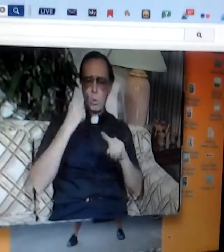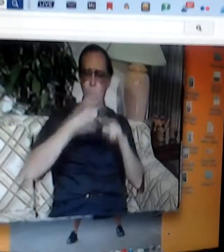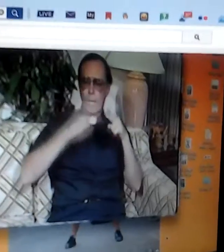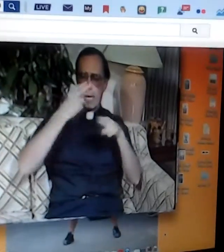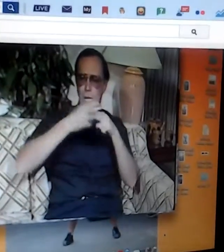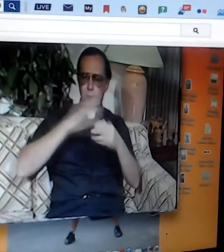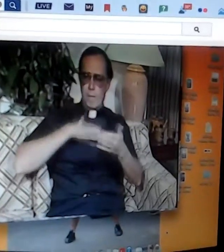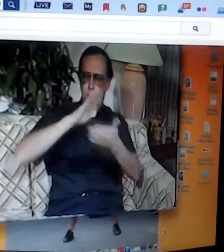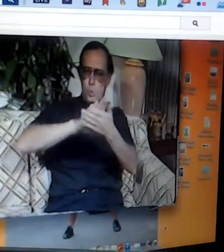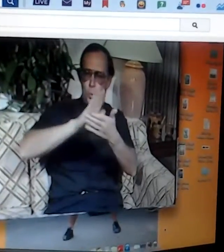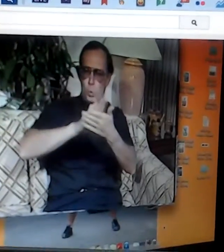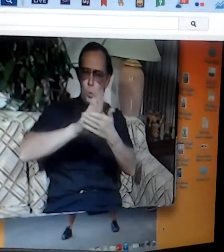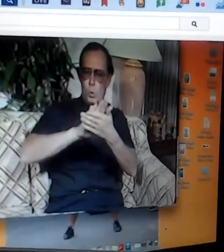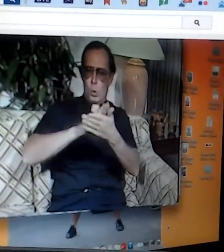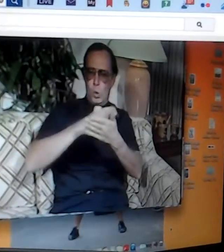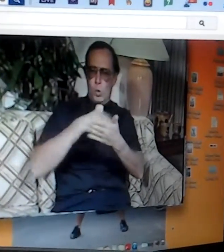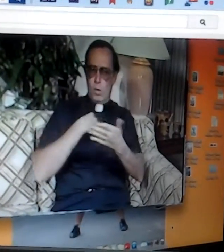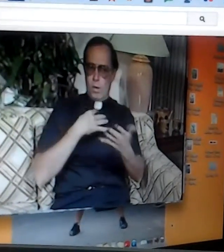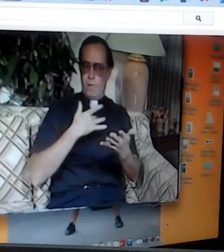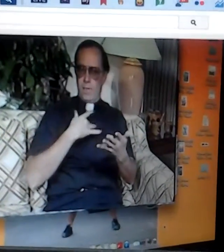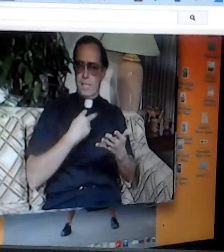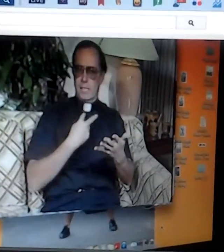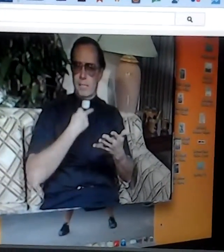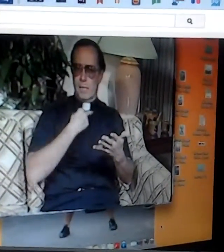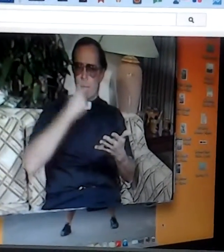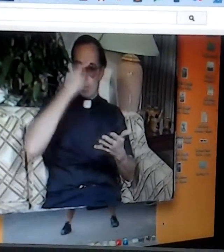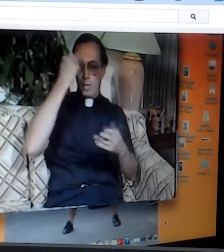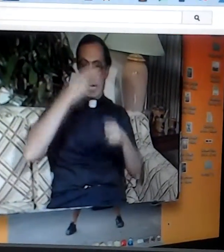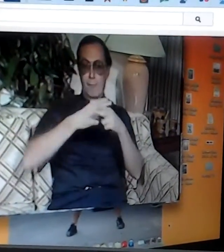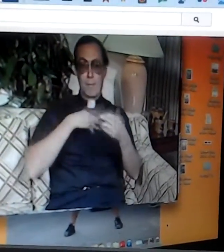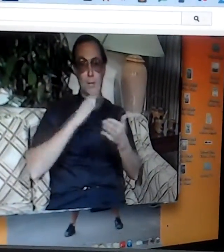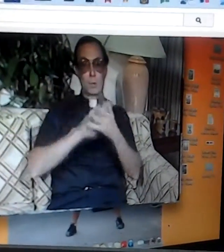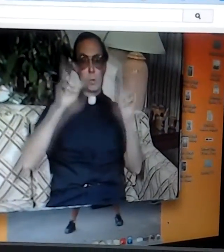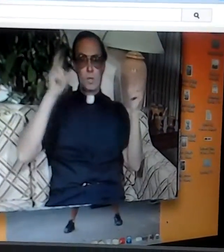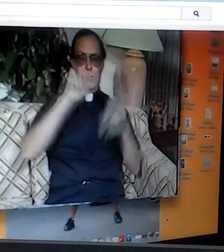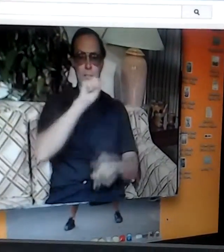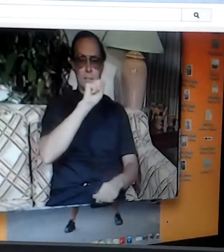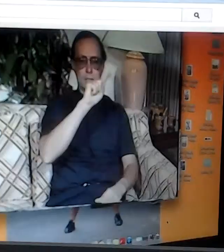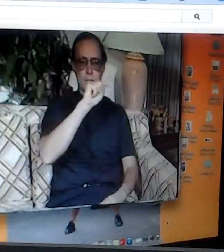They asked me more about my background, the name of my schools.